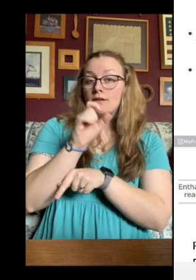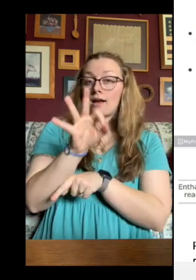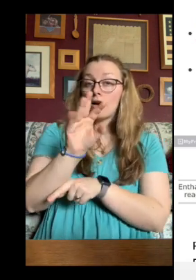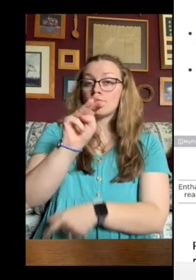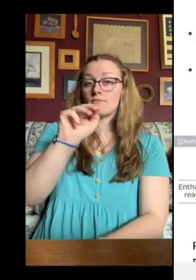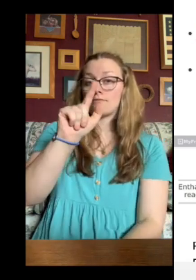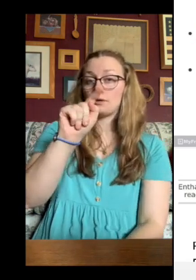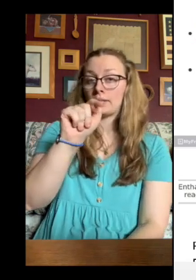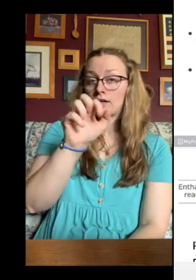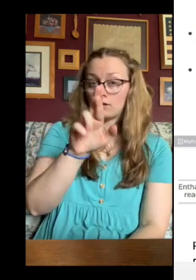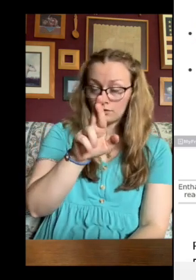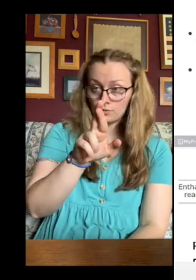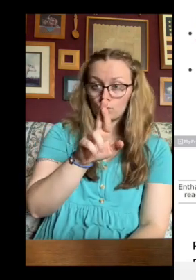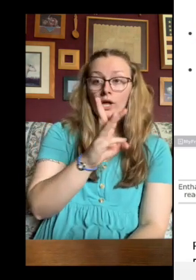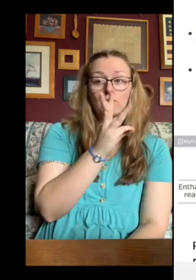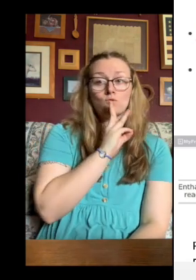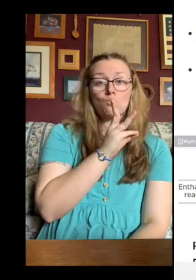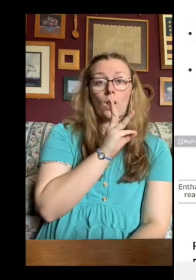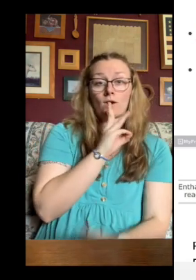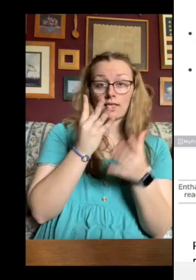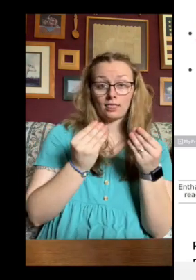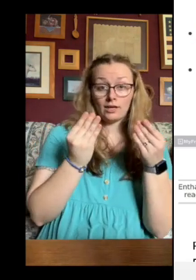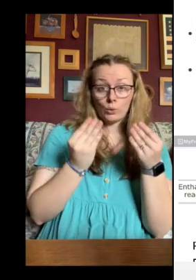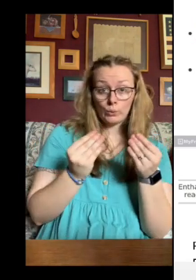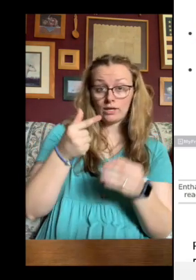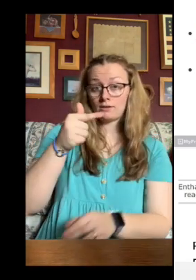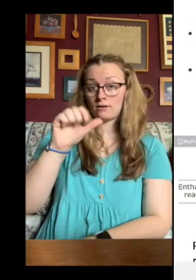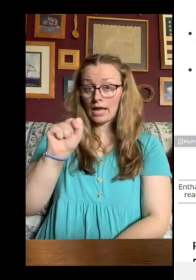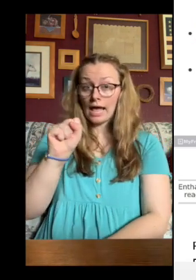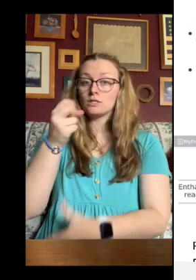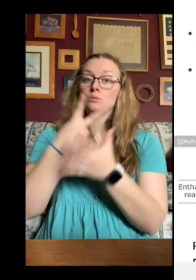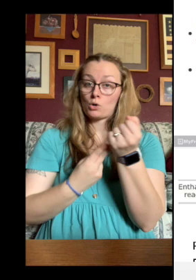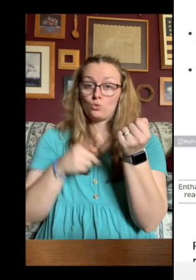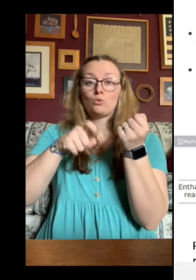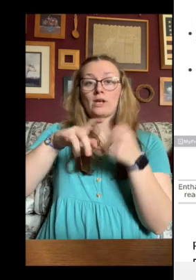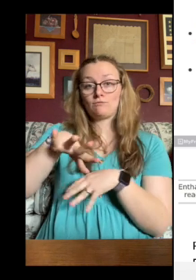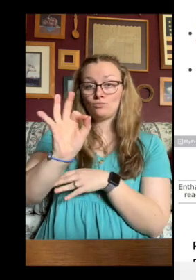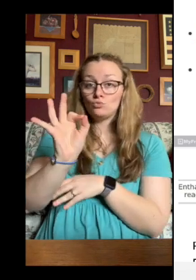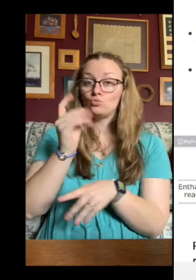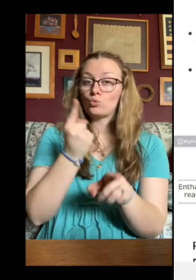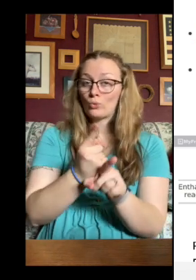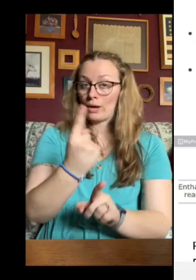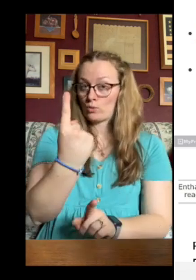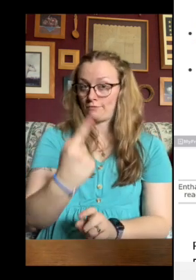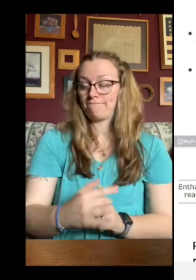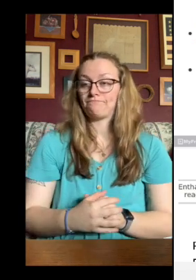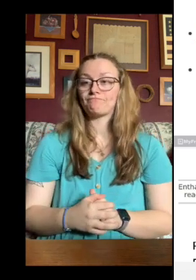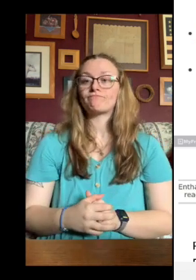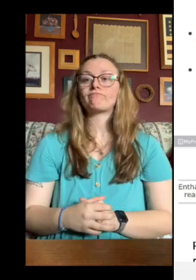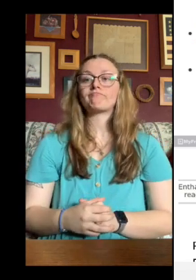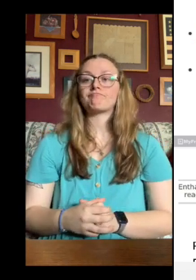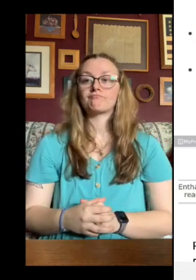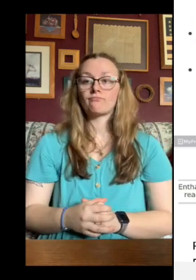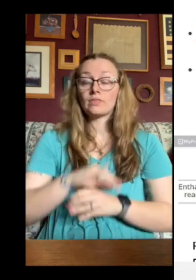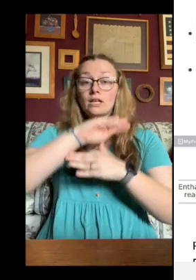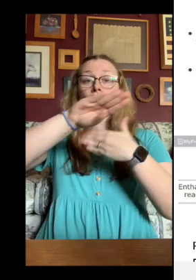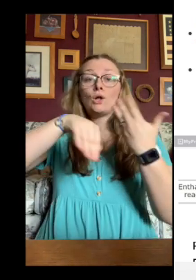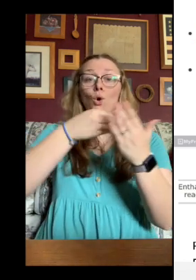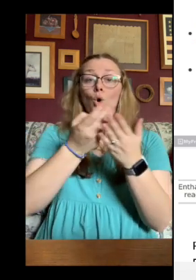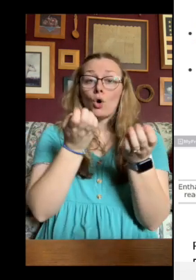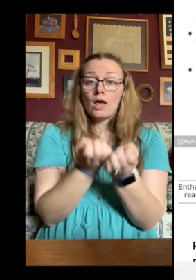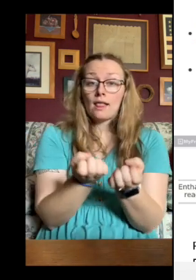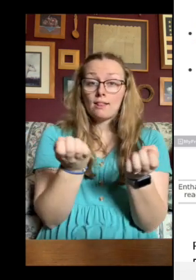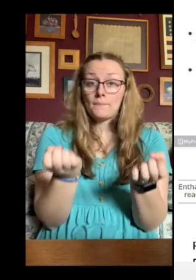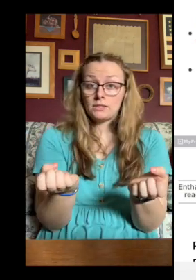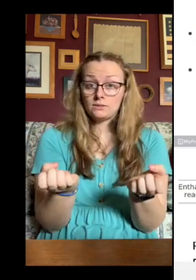gas. We have to pick the right one. And then all elements Mama.